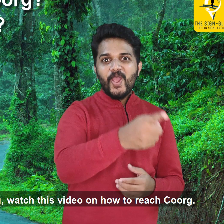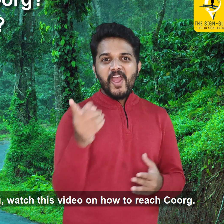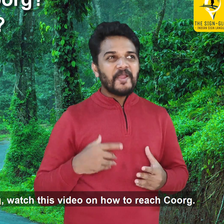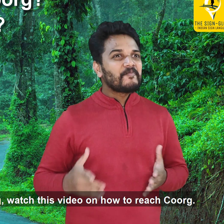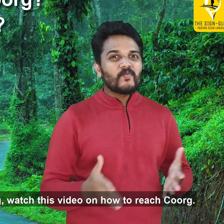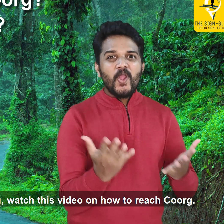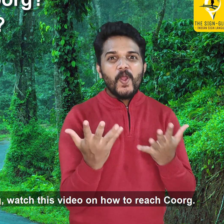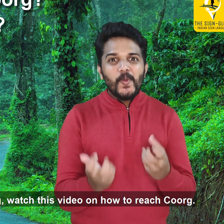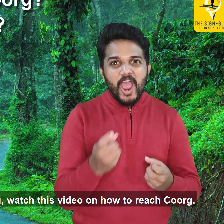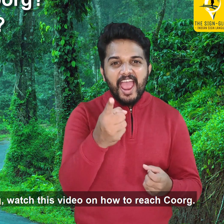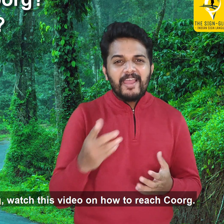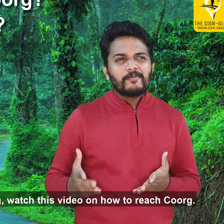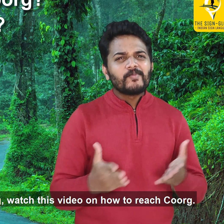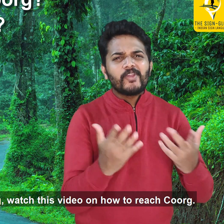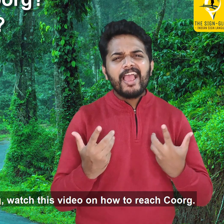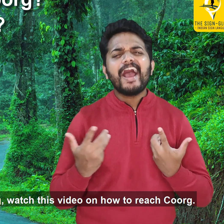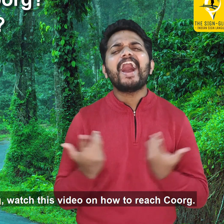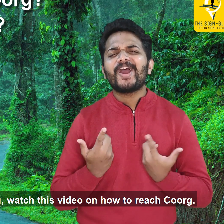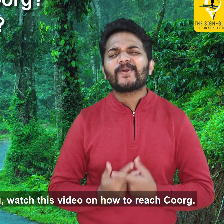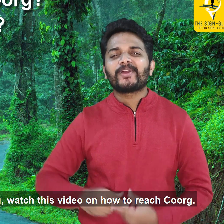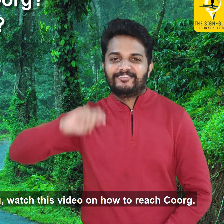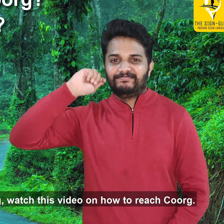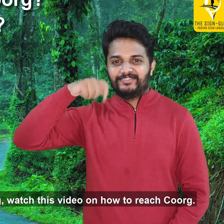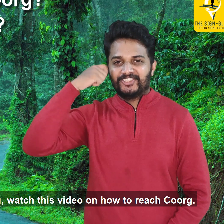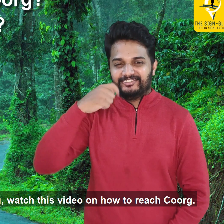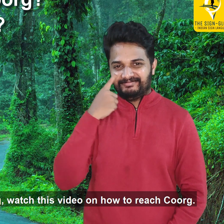If you want to go to Korg, watch this video on how to reach Korg.